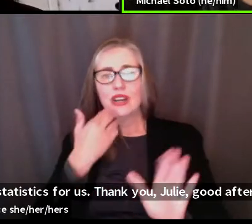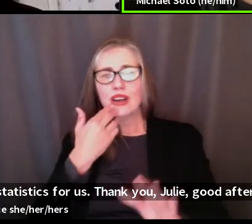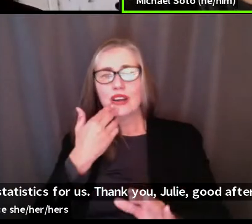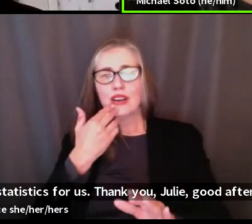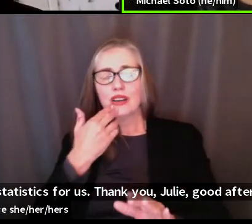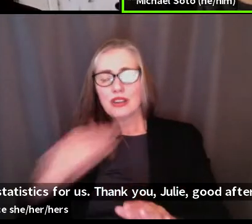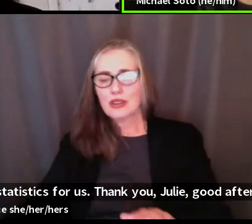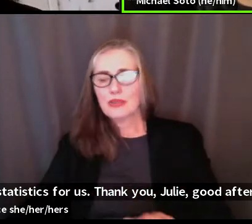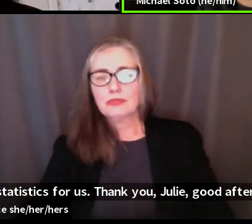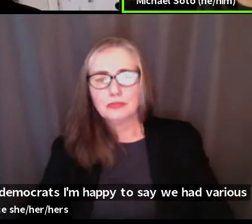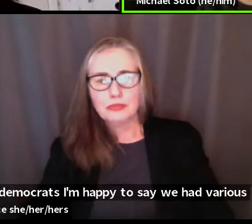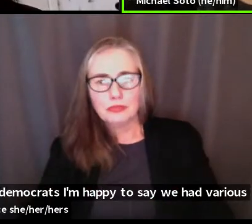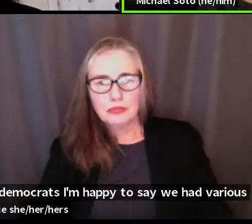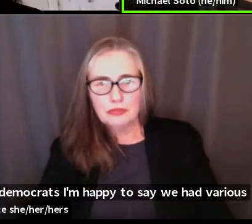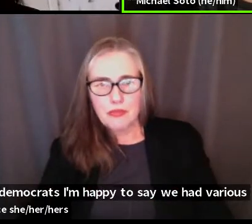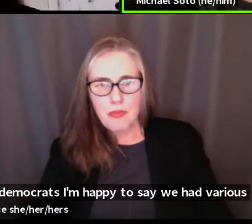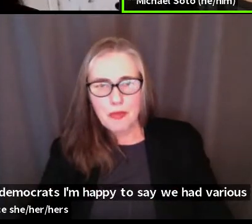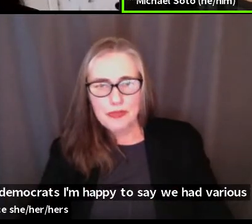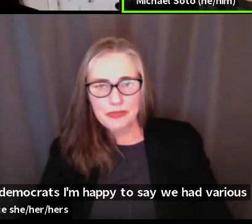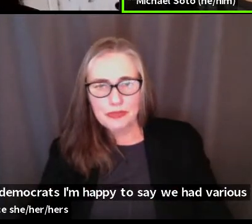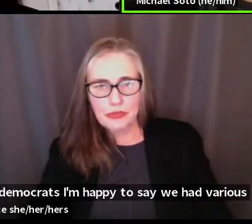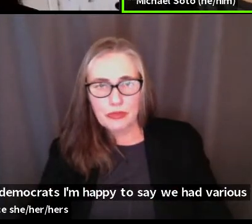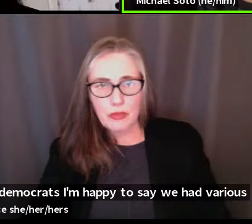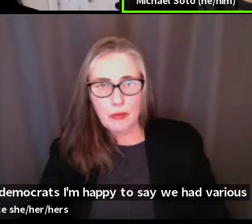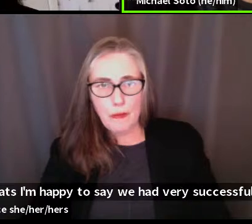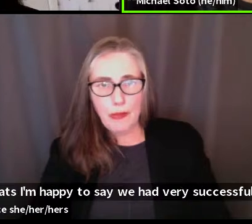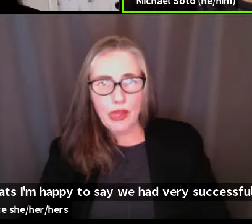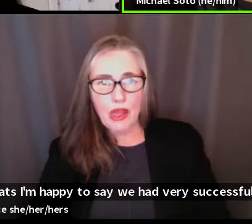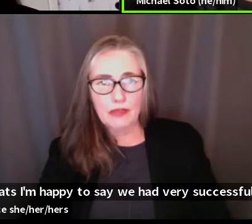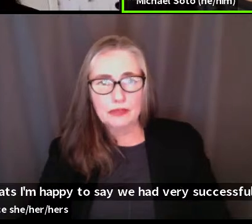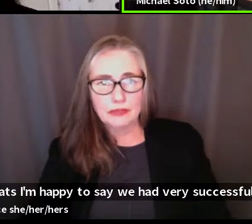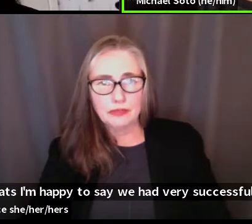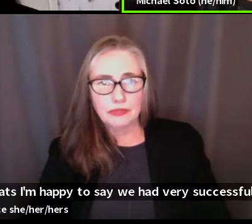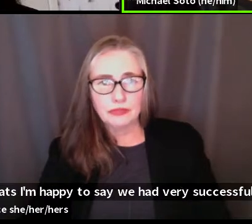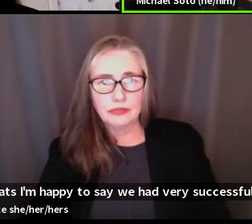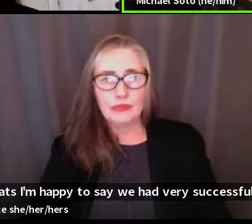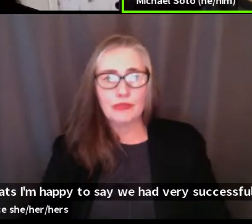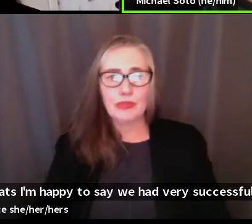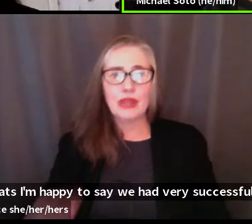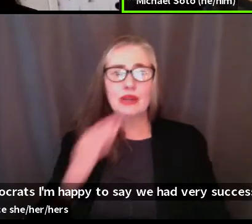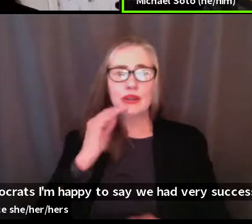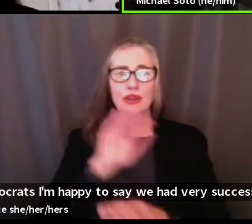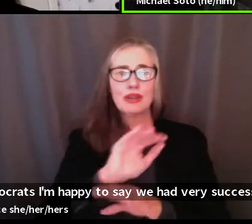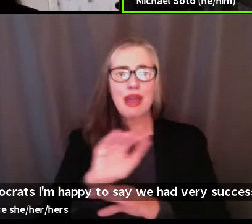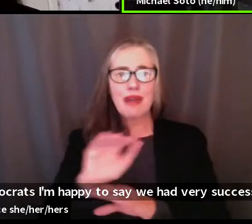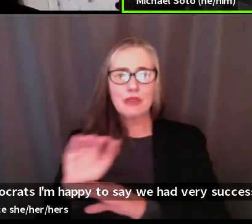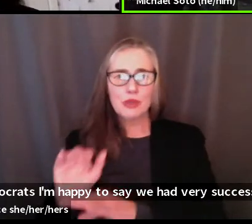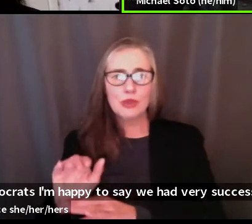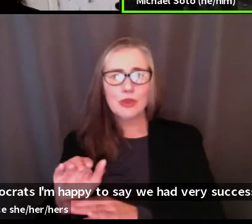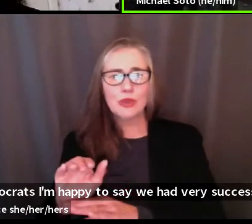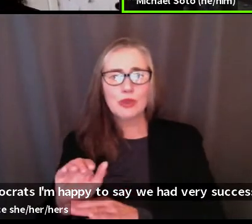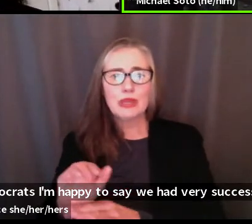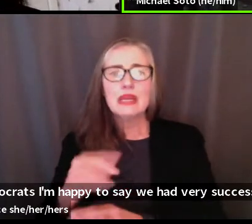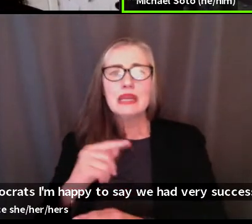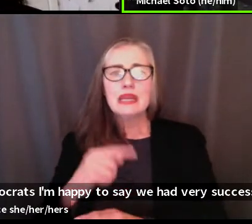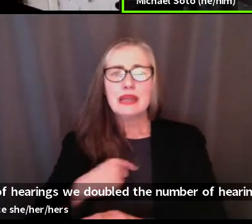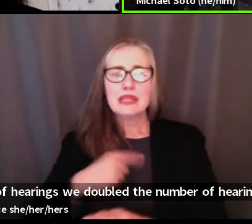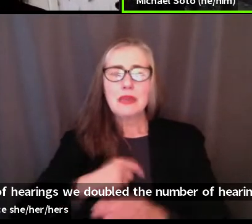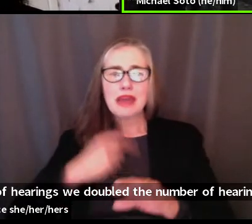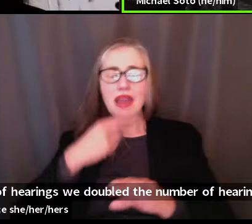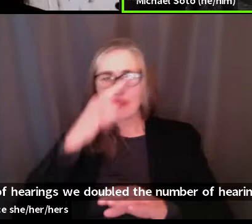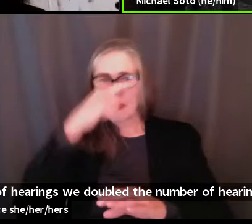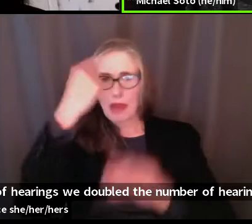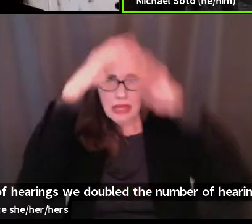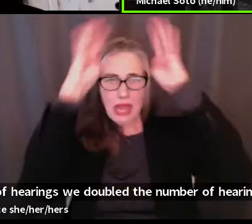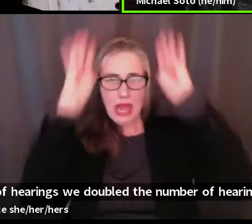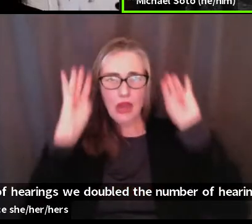a very successful series of hearings. We doubled the number of hearings we have from 3 to 6, and